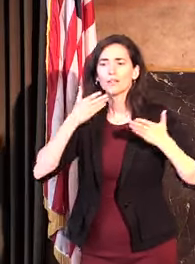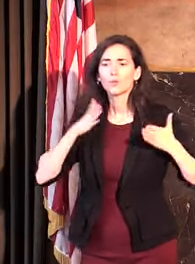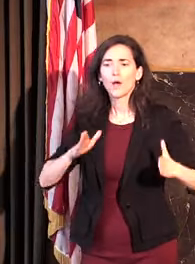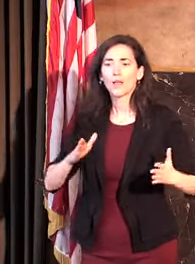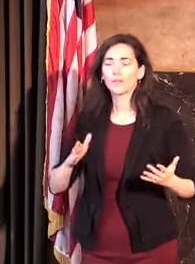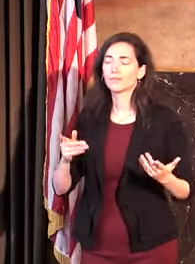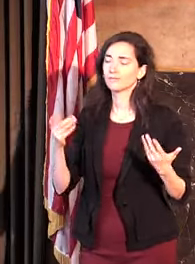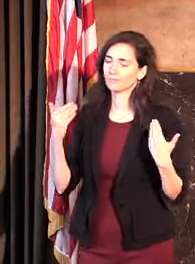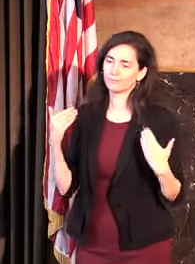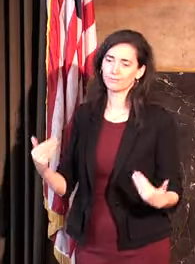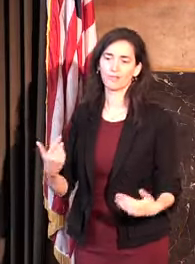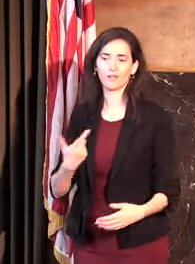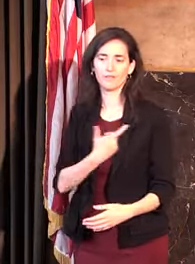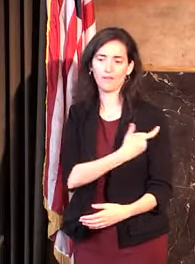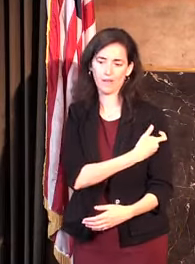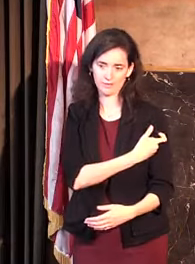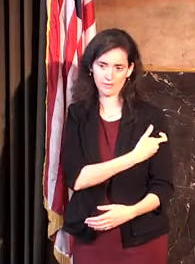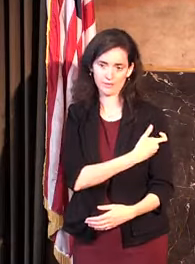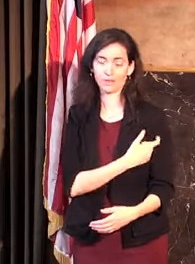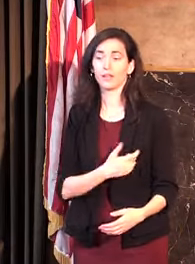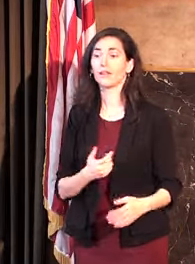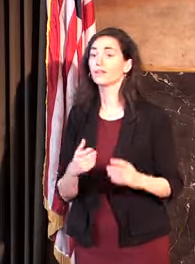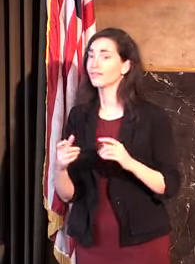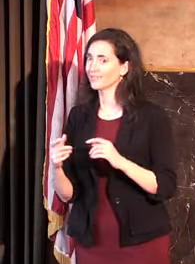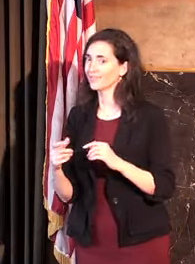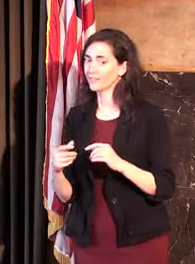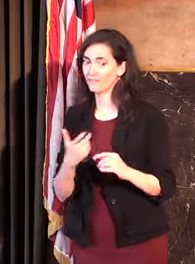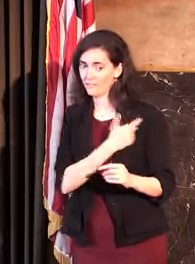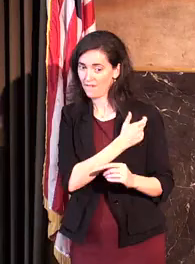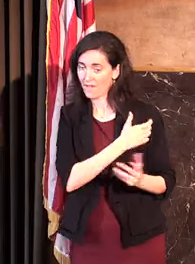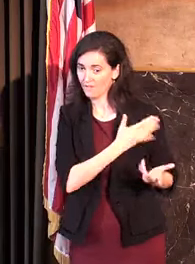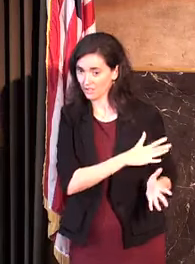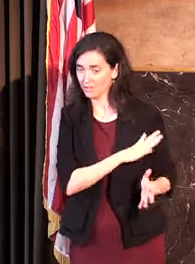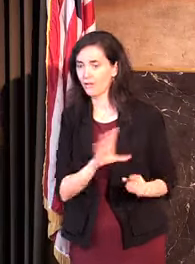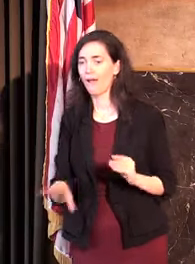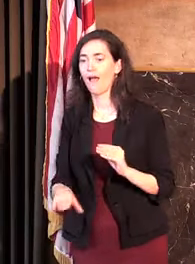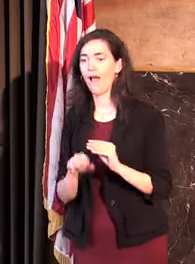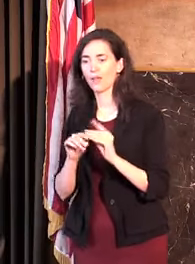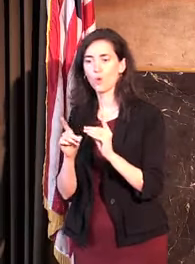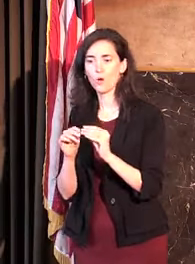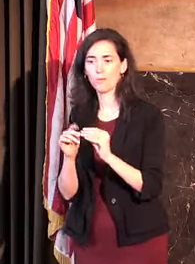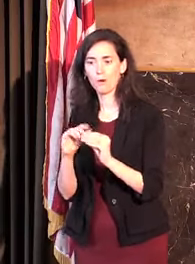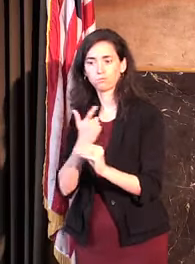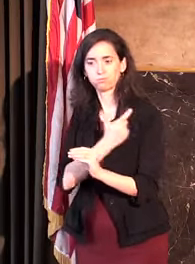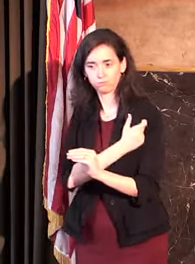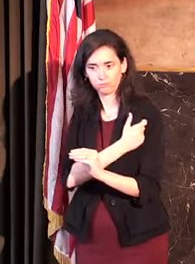be vaccinated and to be boosted and to not wait,